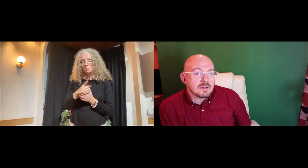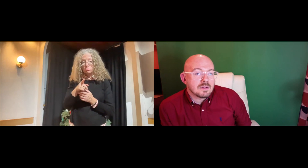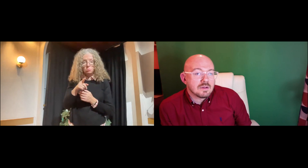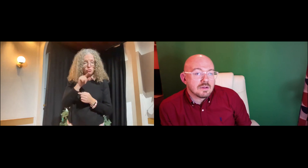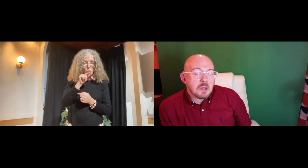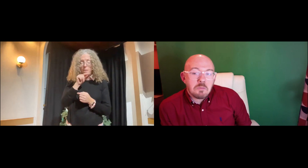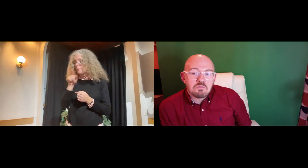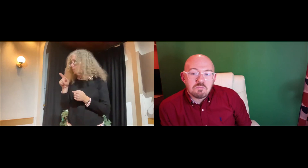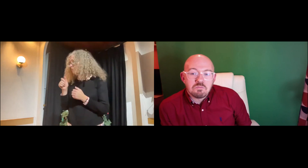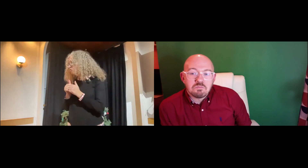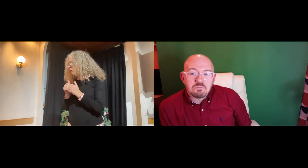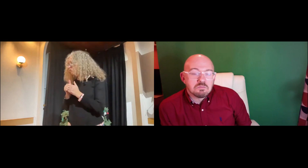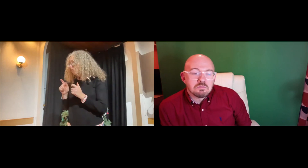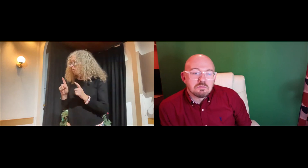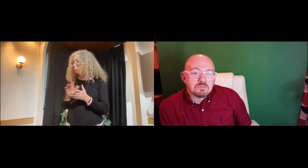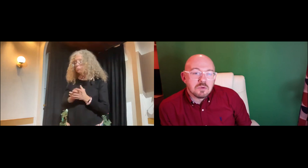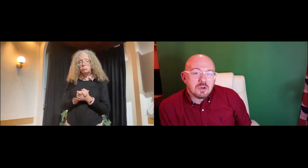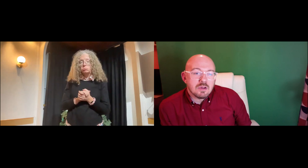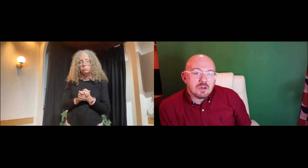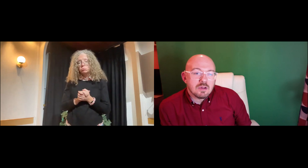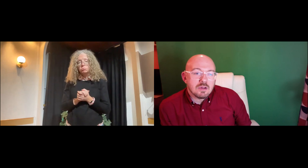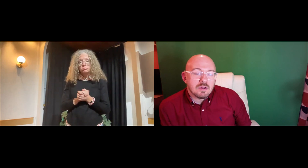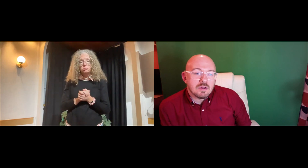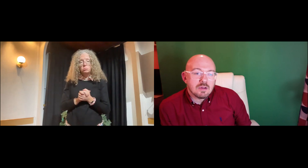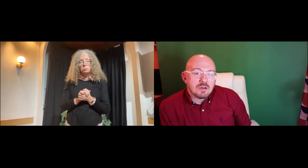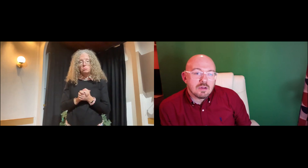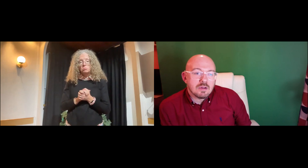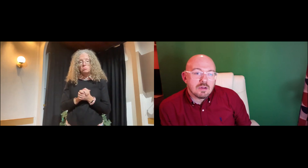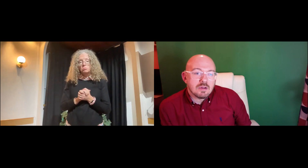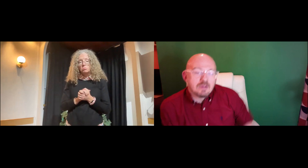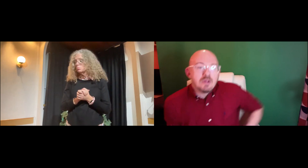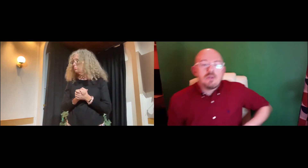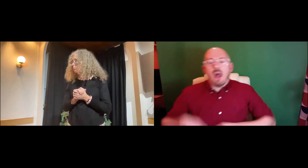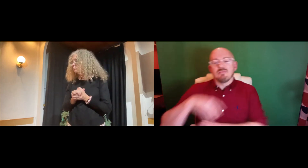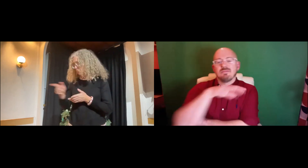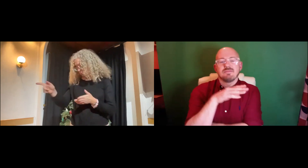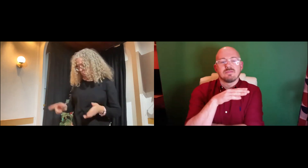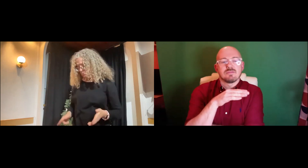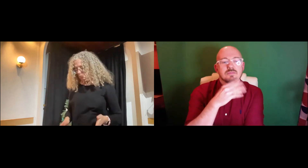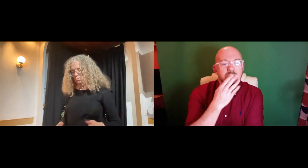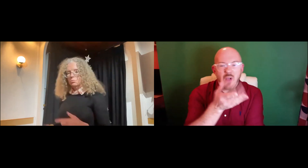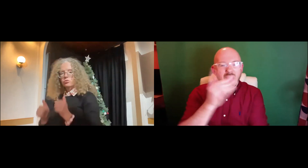Who'd like to respond there? Rob? Rachel?